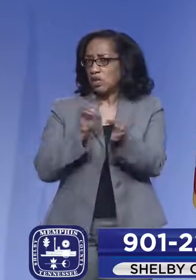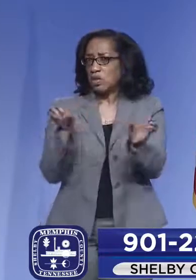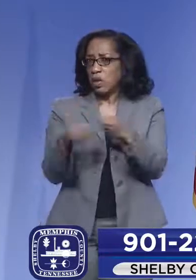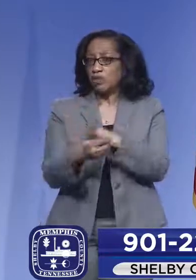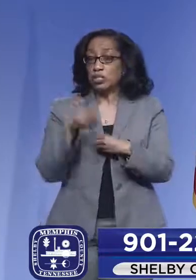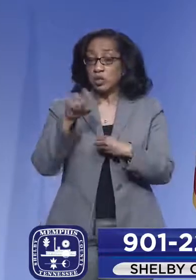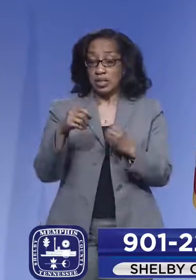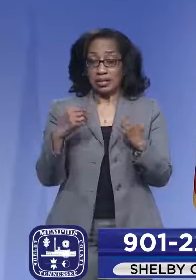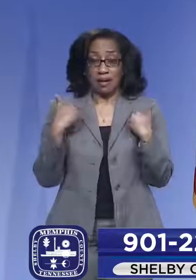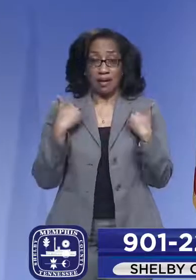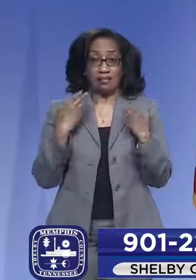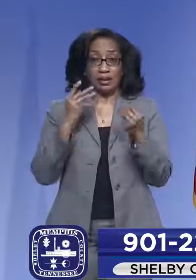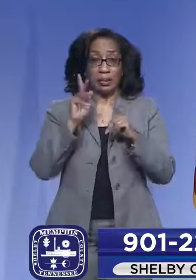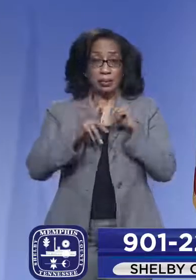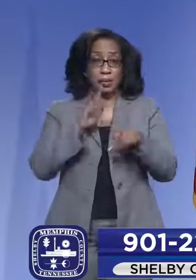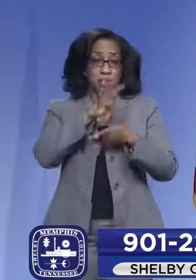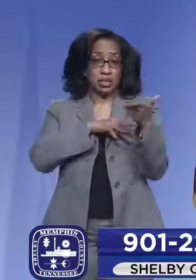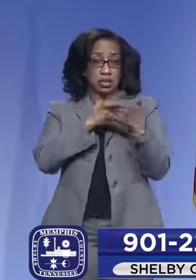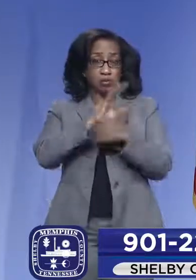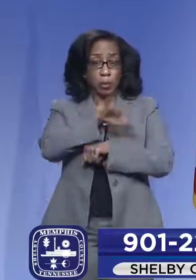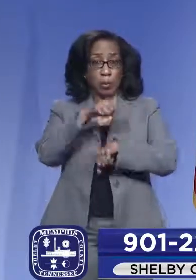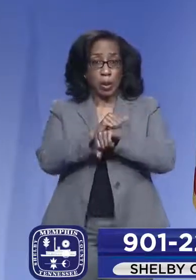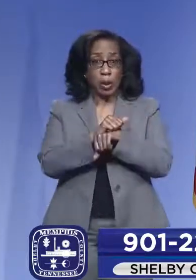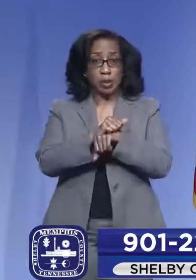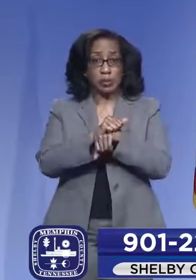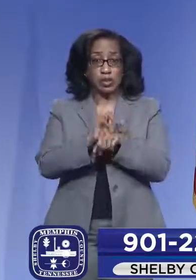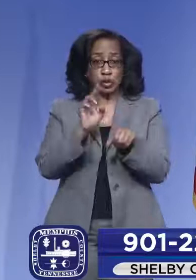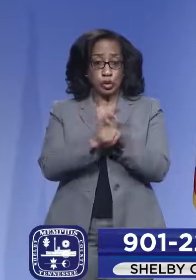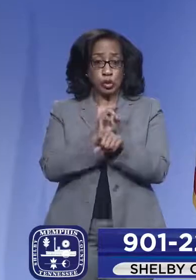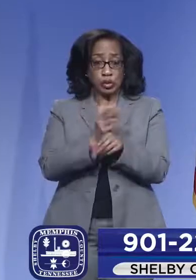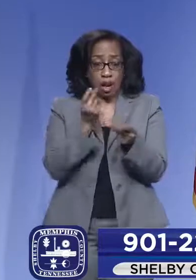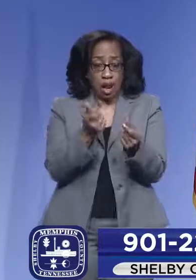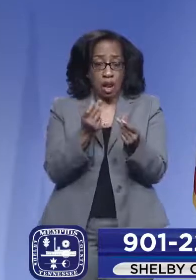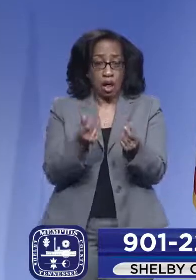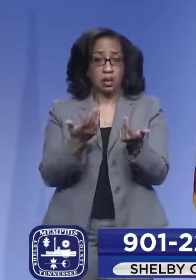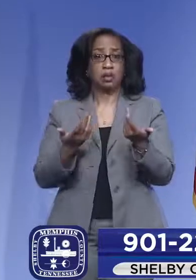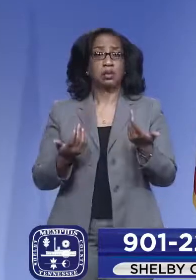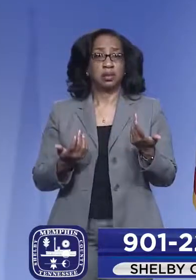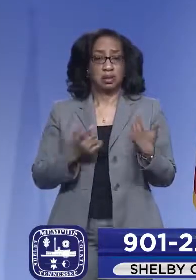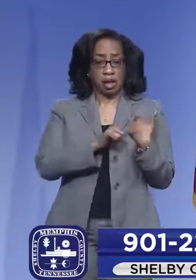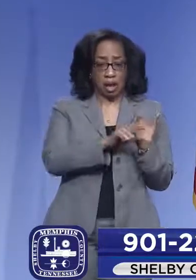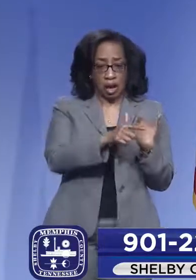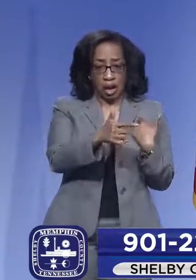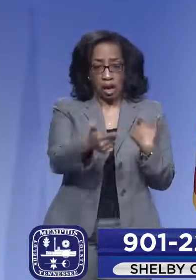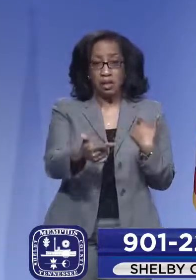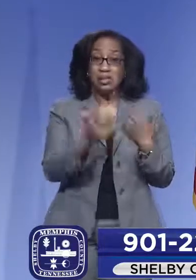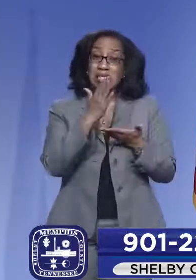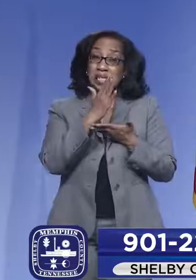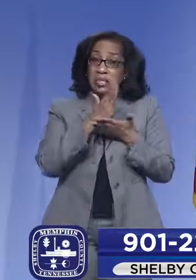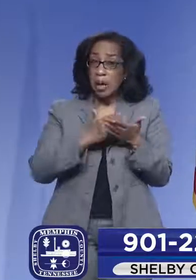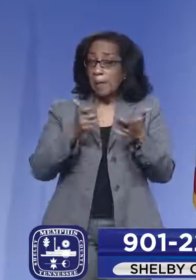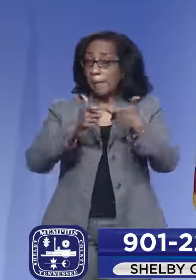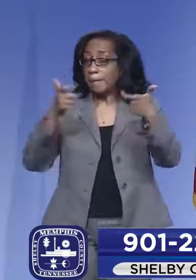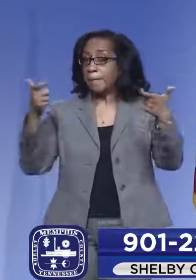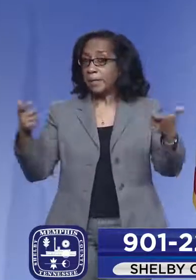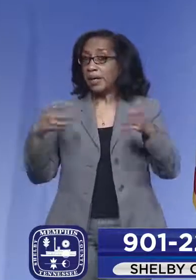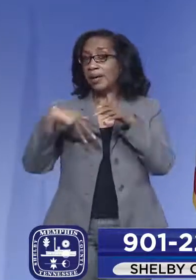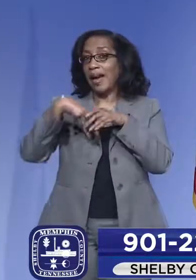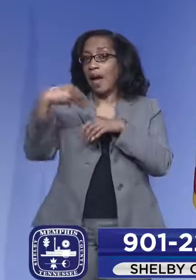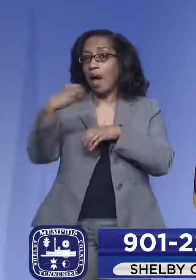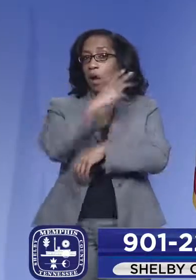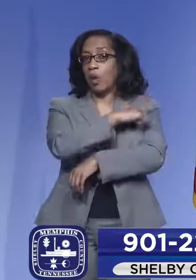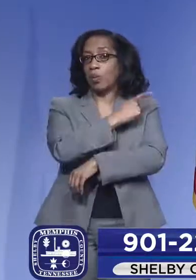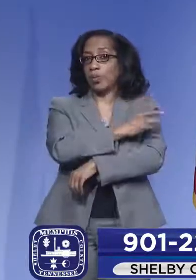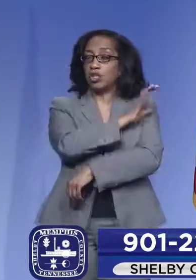doses unnecessarily. Some of the larger outpatient clinics are able to handle that. For the individual providers,